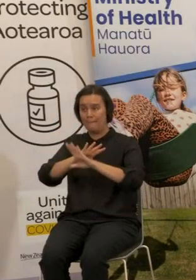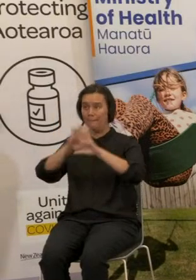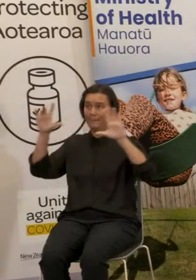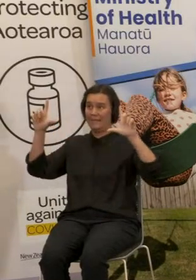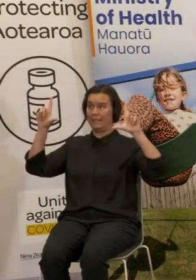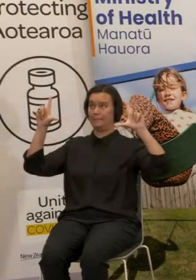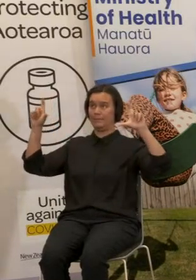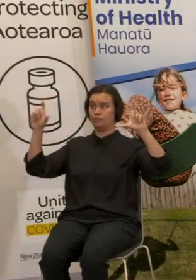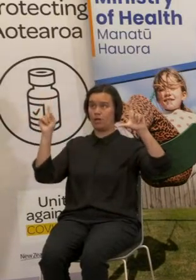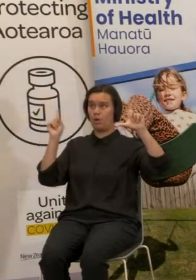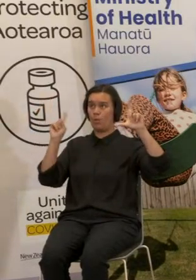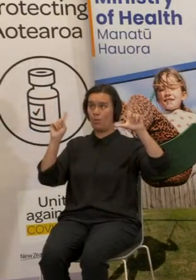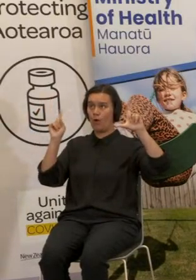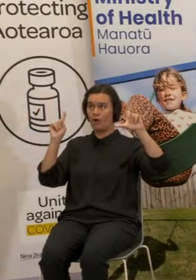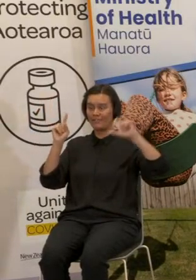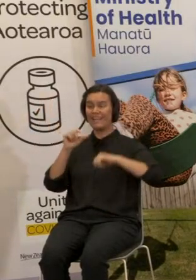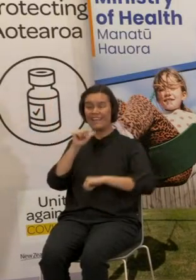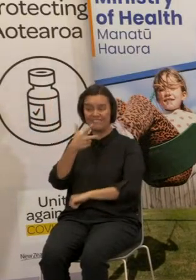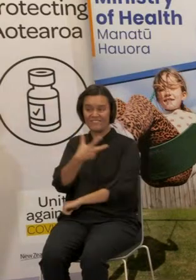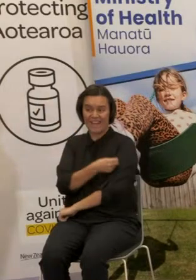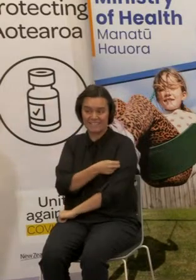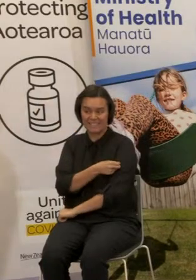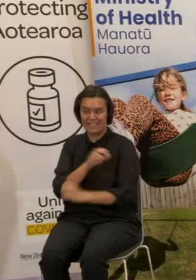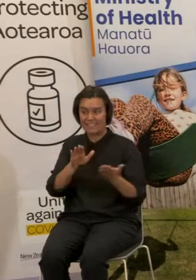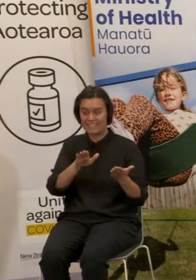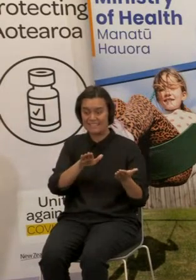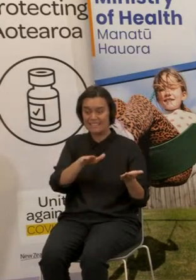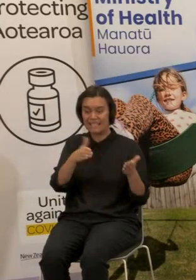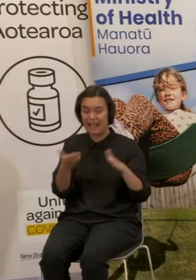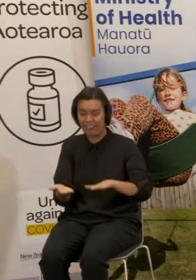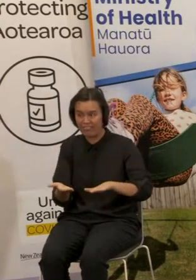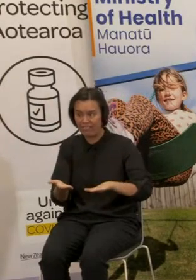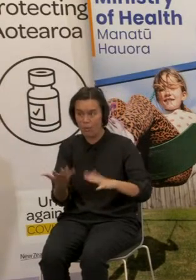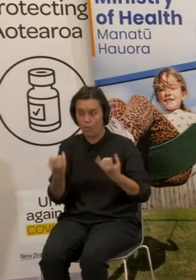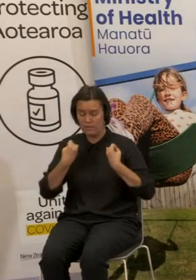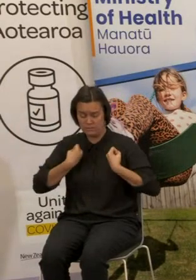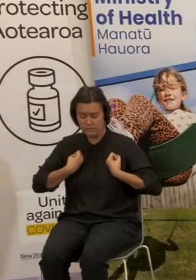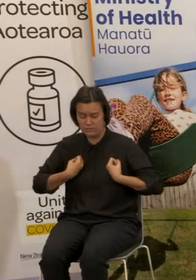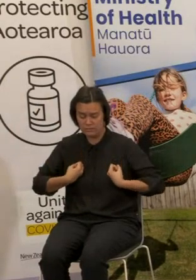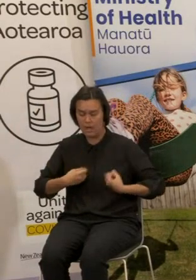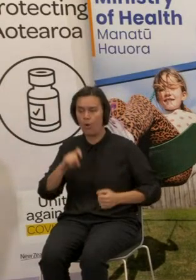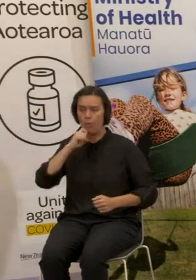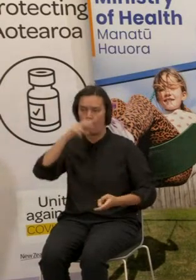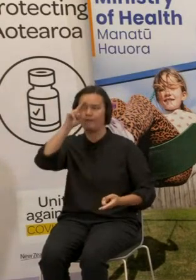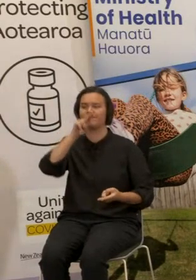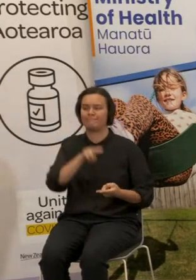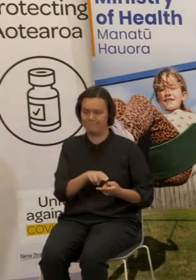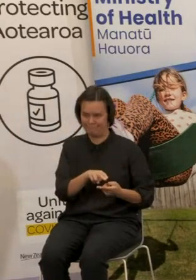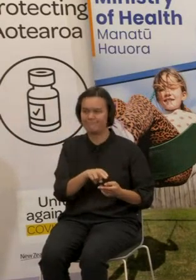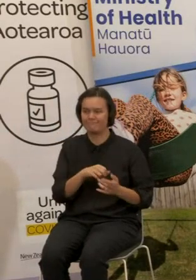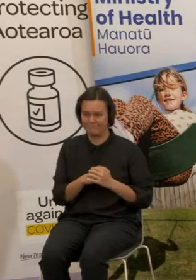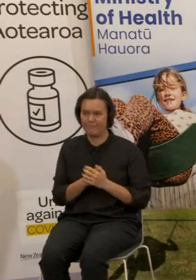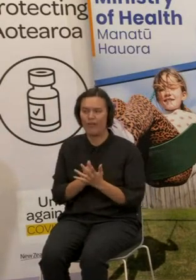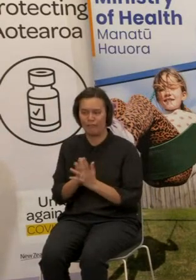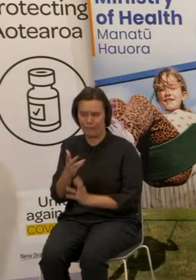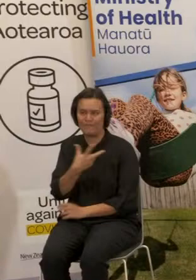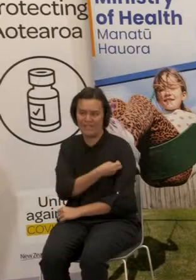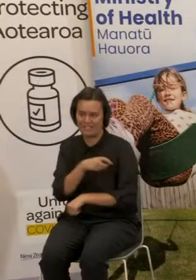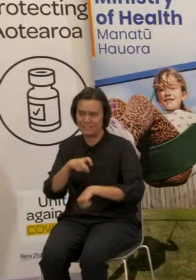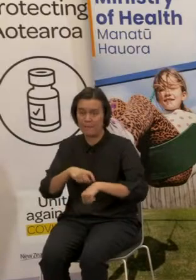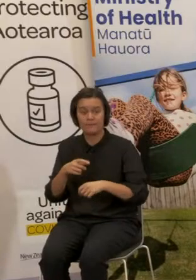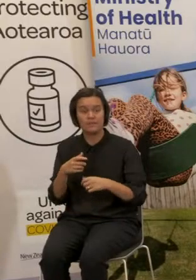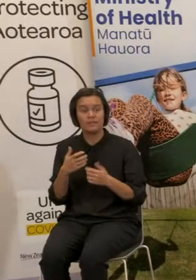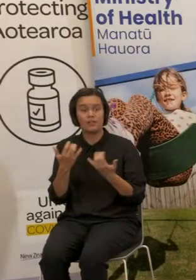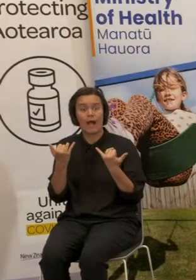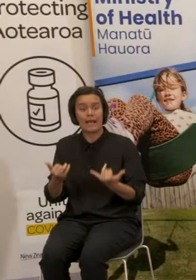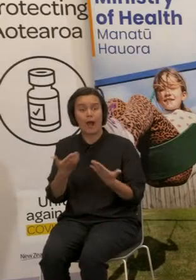are going to reduce death and dying from COVID within the New Zealand community. Kia ora. Thanks, Nikki. That's great. Let's open it up to